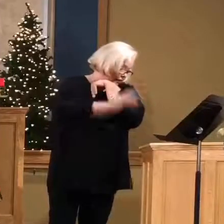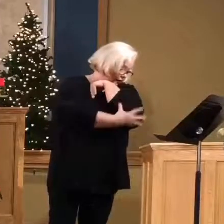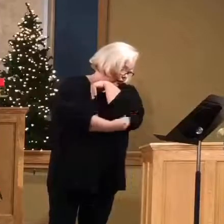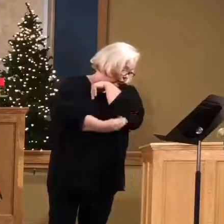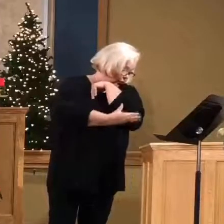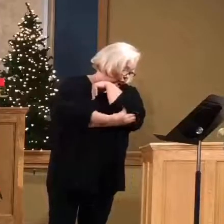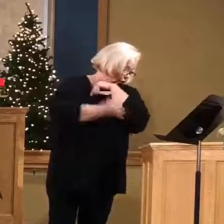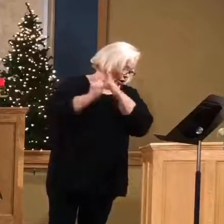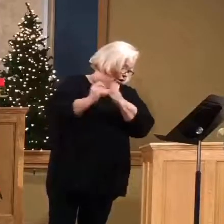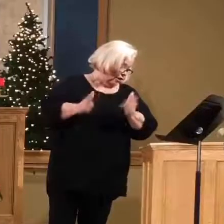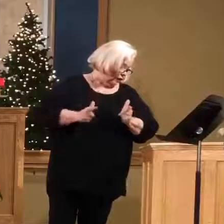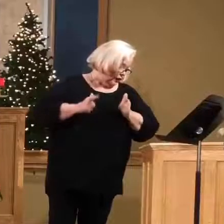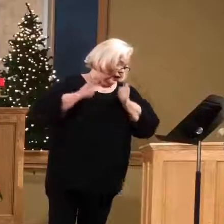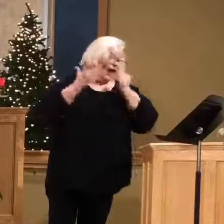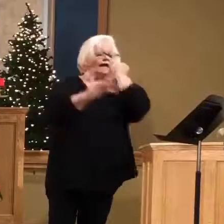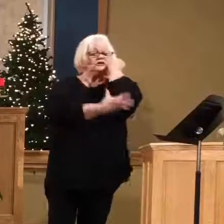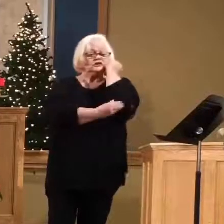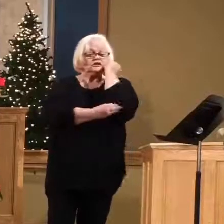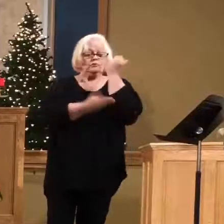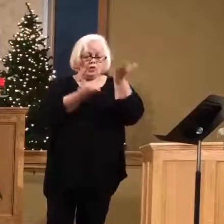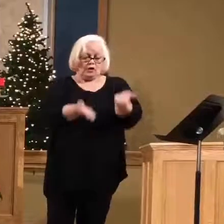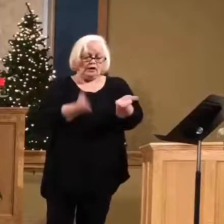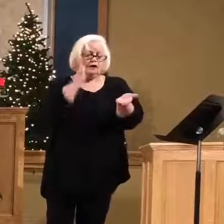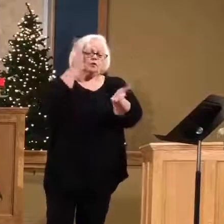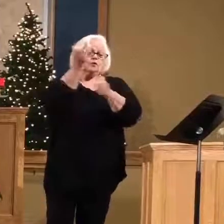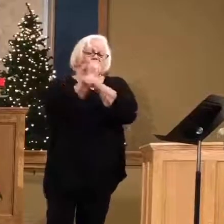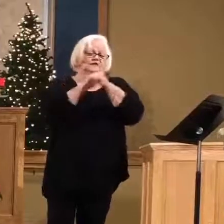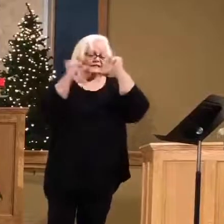poor he shall save.